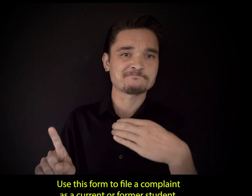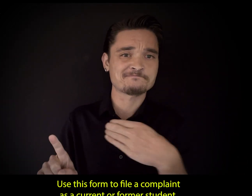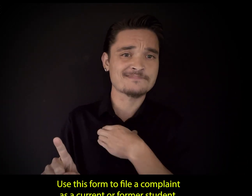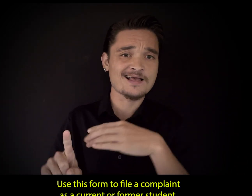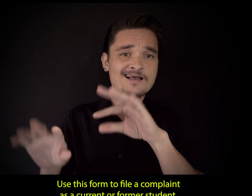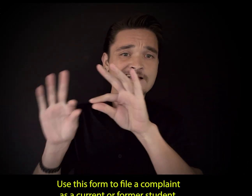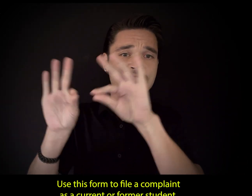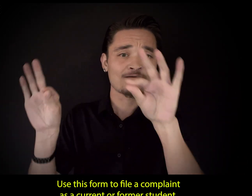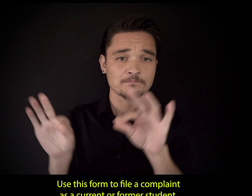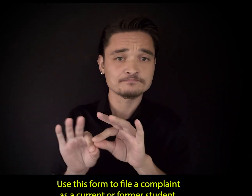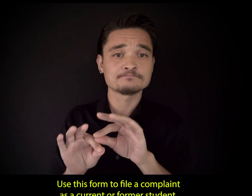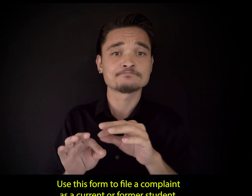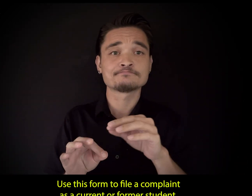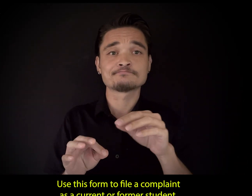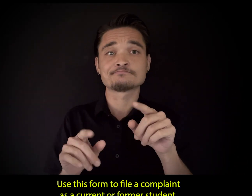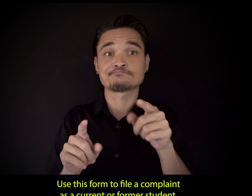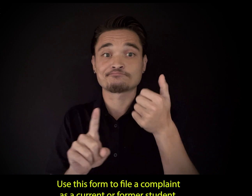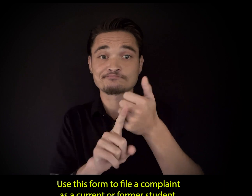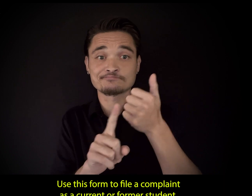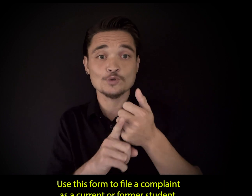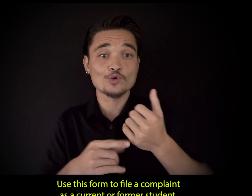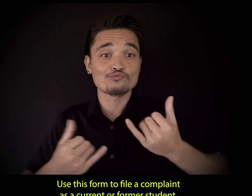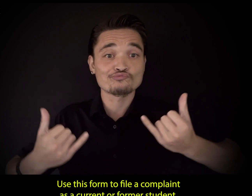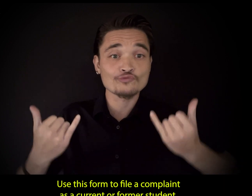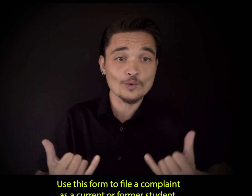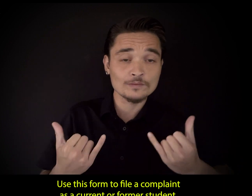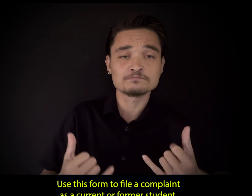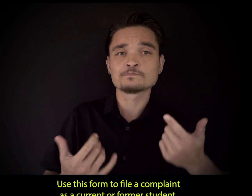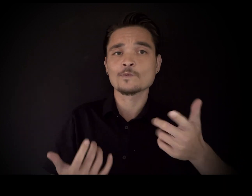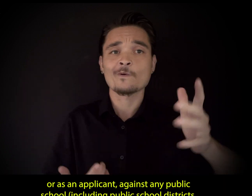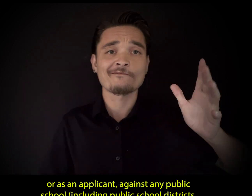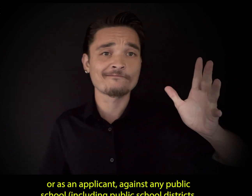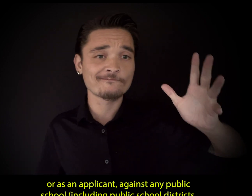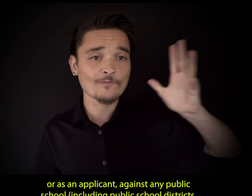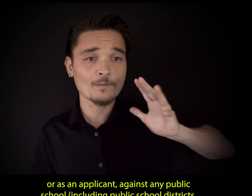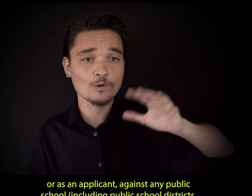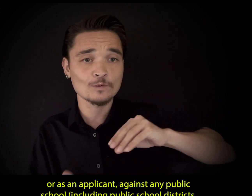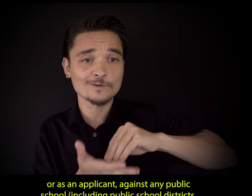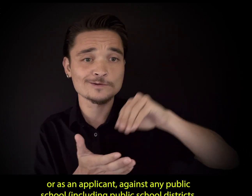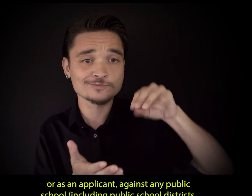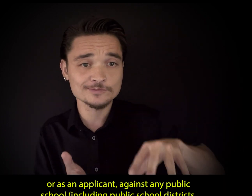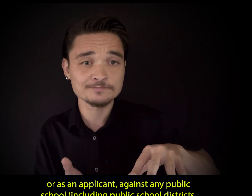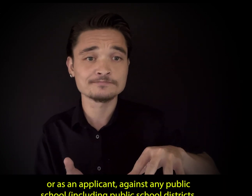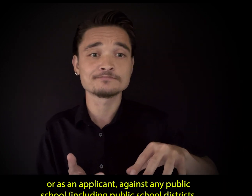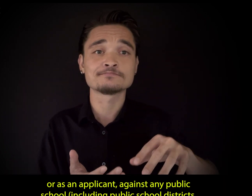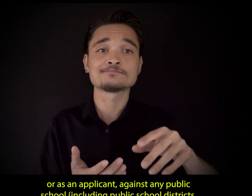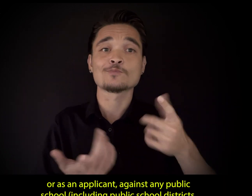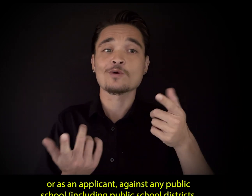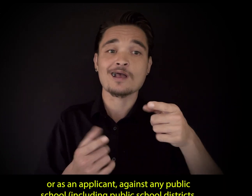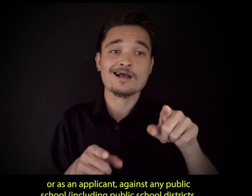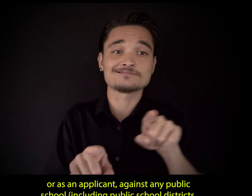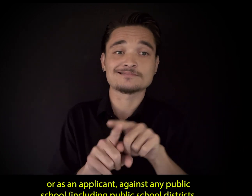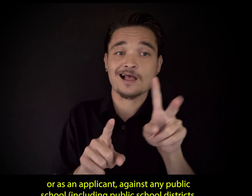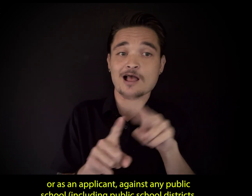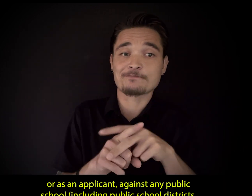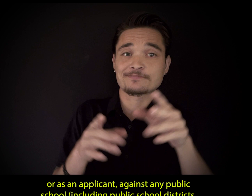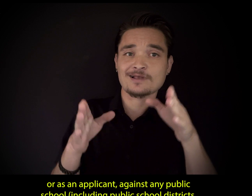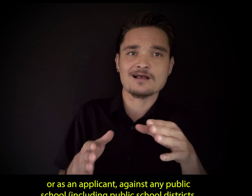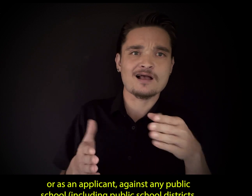Use this form to file a complaint as a current or former student or as an applicant against any public school, including